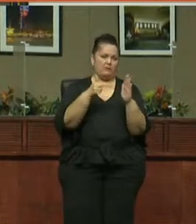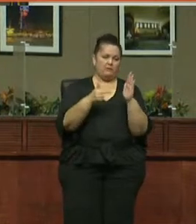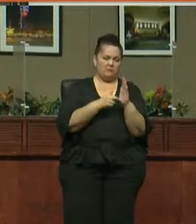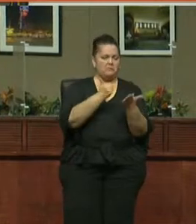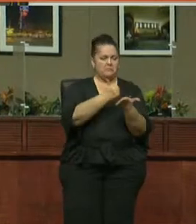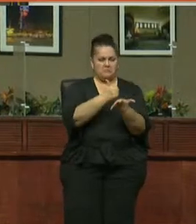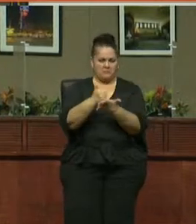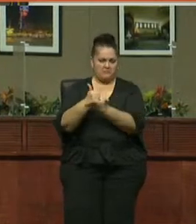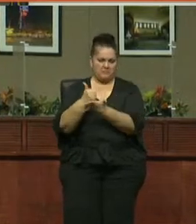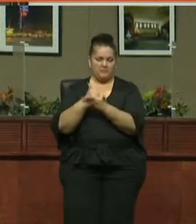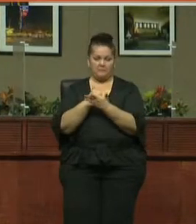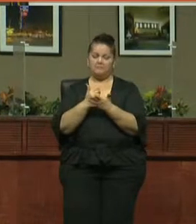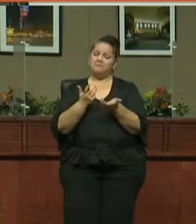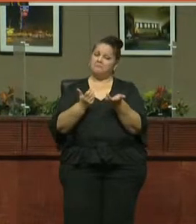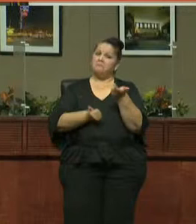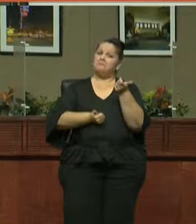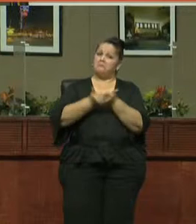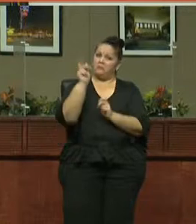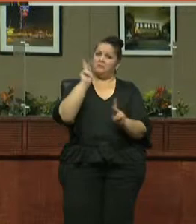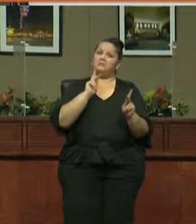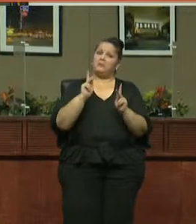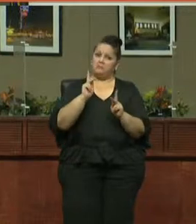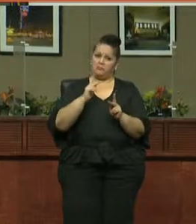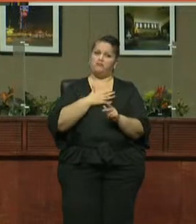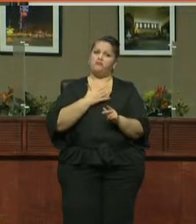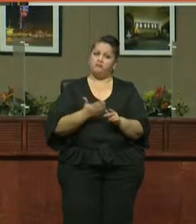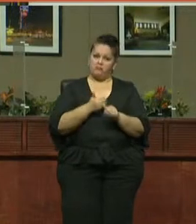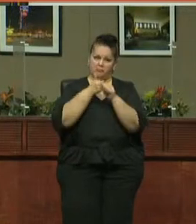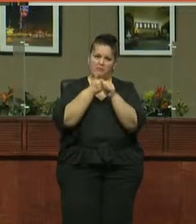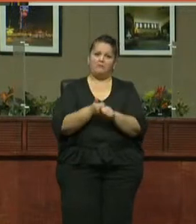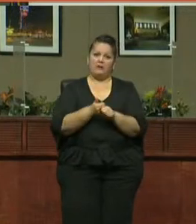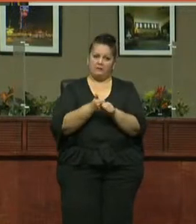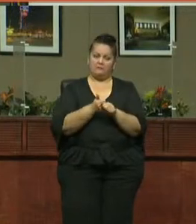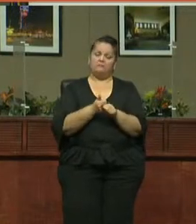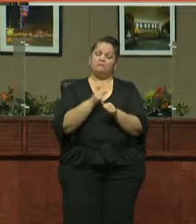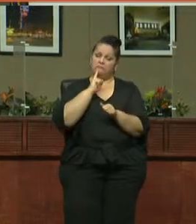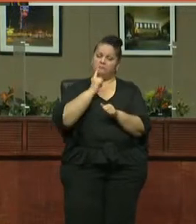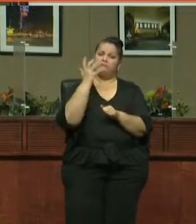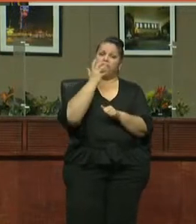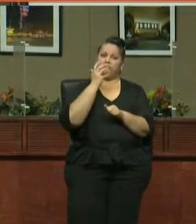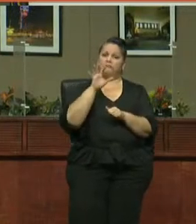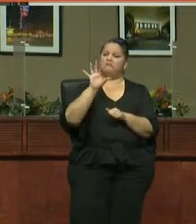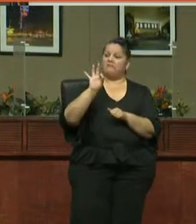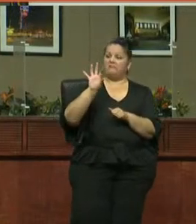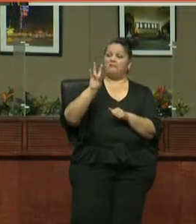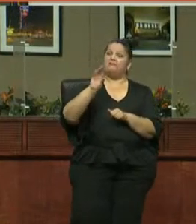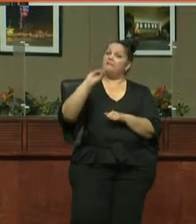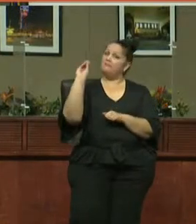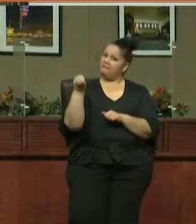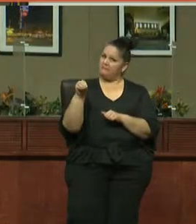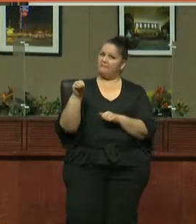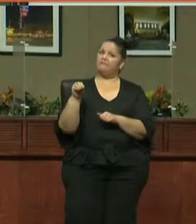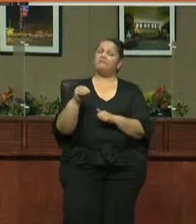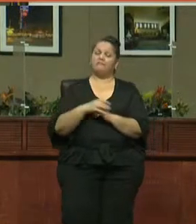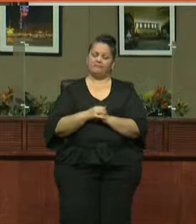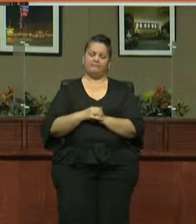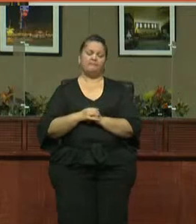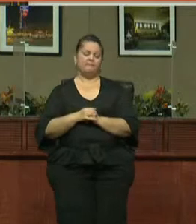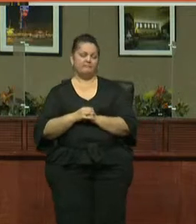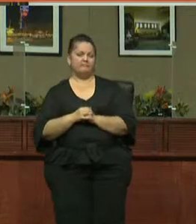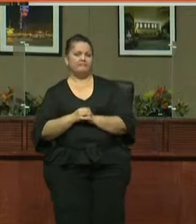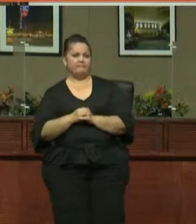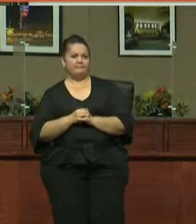overall compliance rate is extraordinary, 97%.